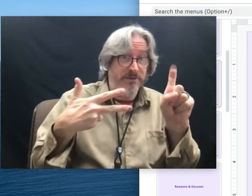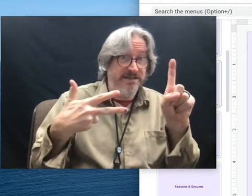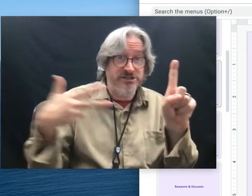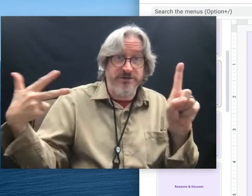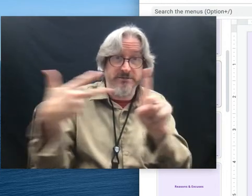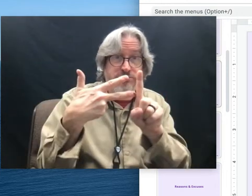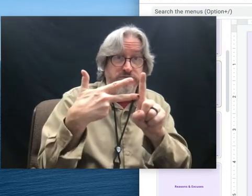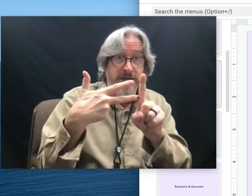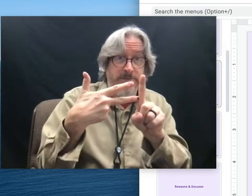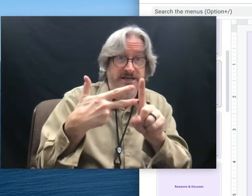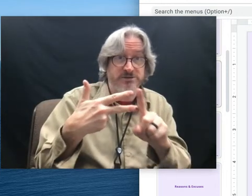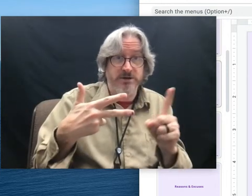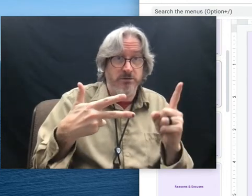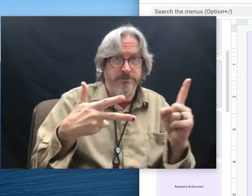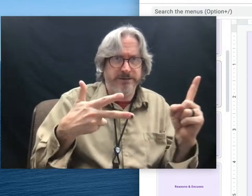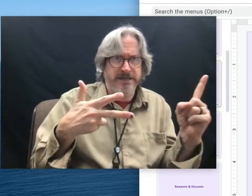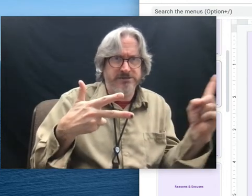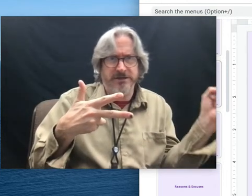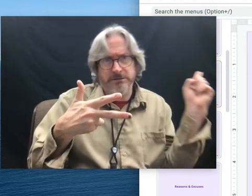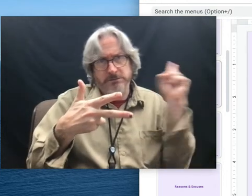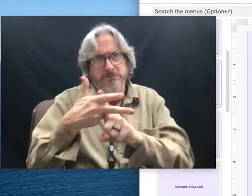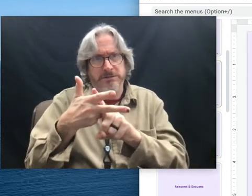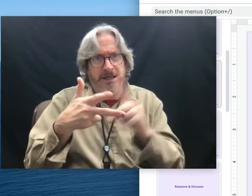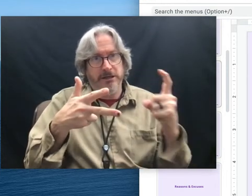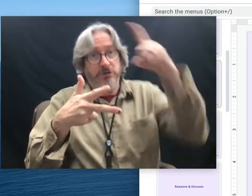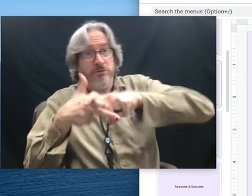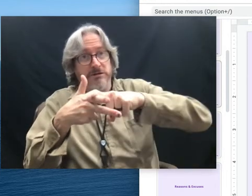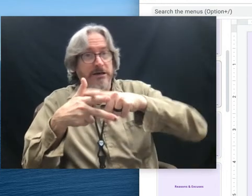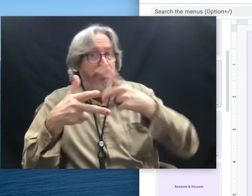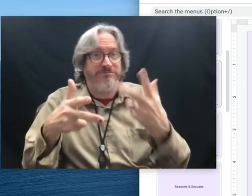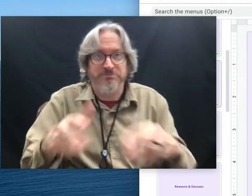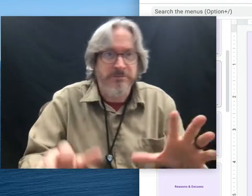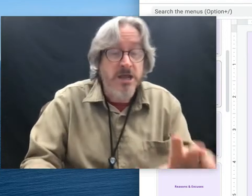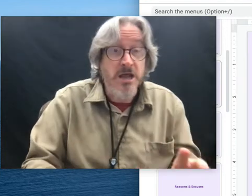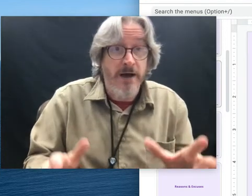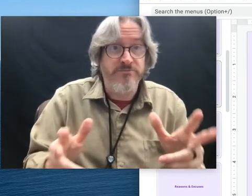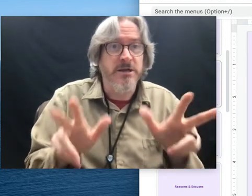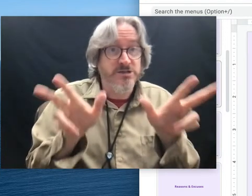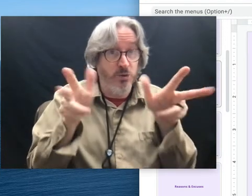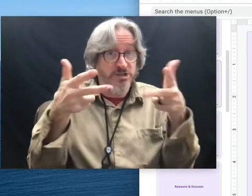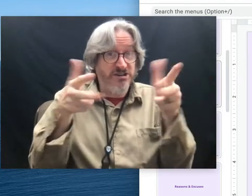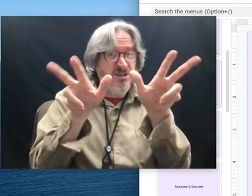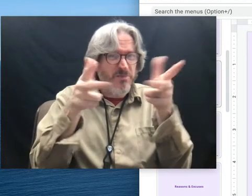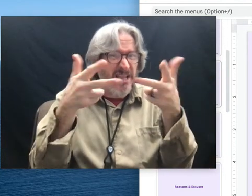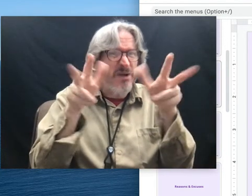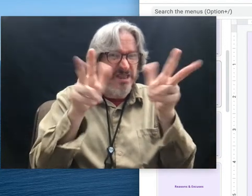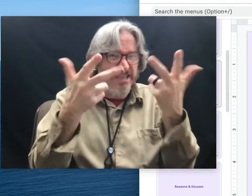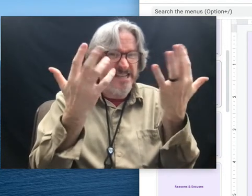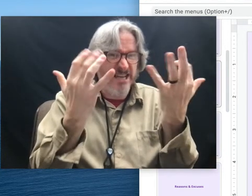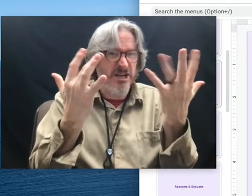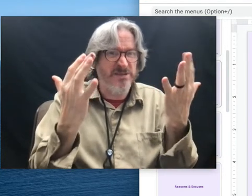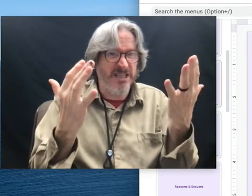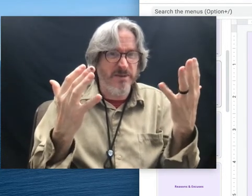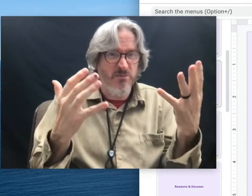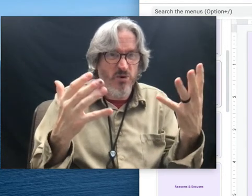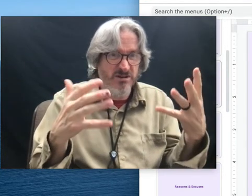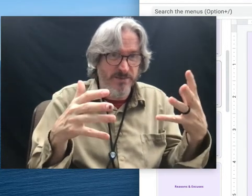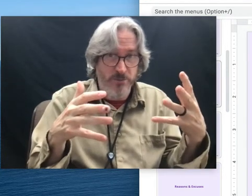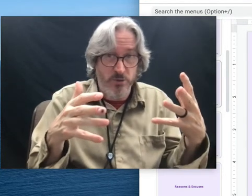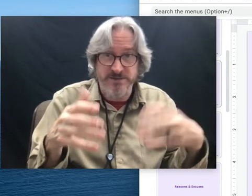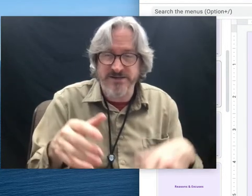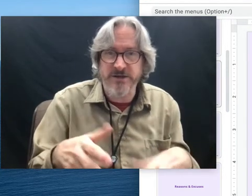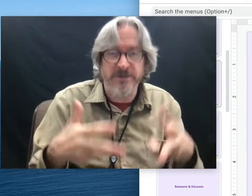A pedestrian hit a pedestrian, or a pedestrian hit you? I don't know. So we'll start to play with these hand shapes a little bit